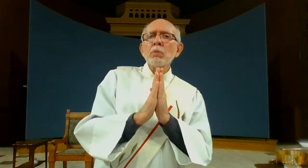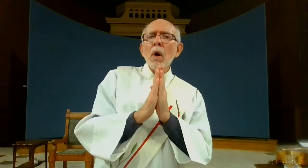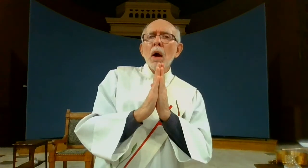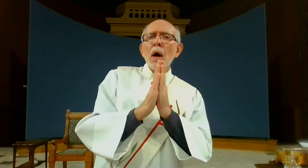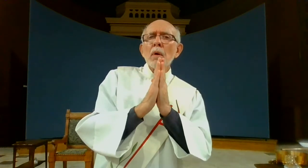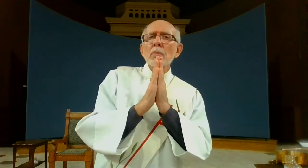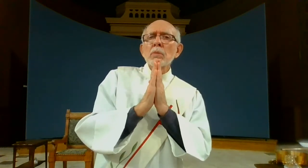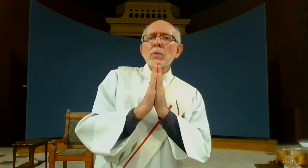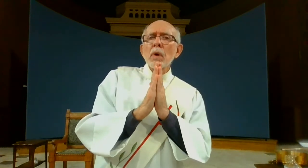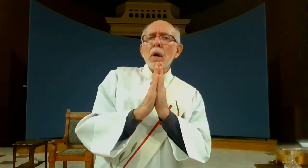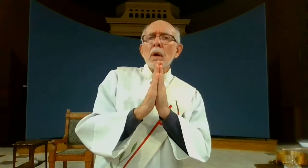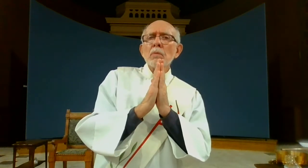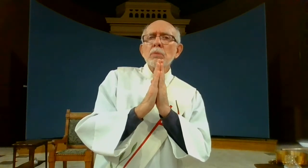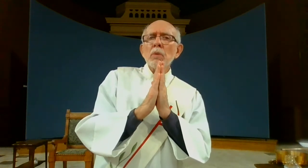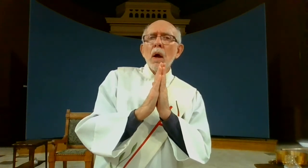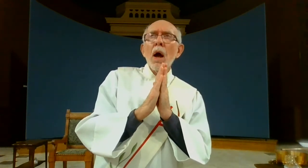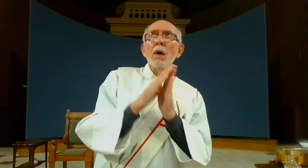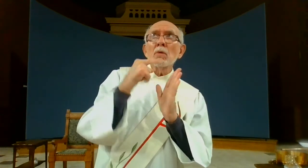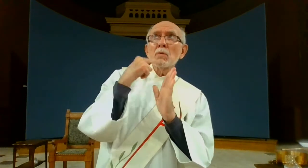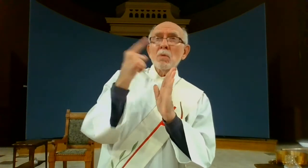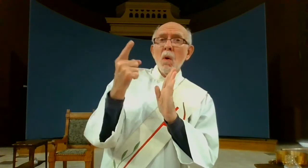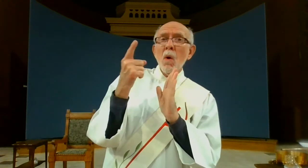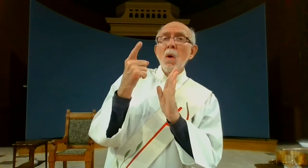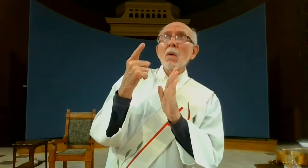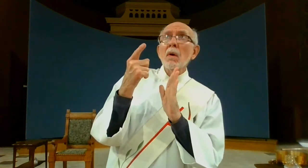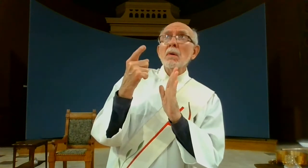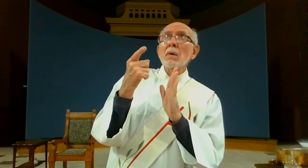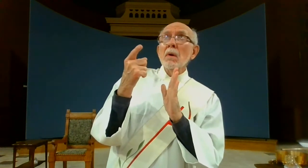So she prayed on it and told God,